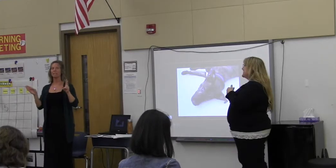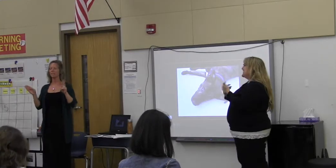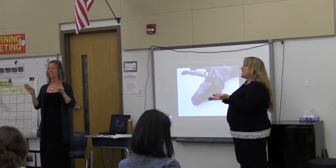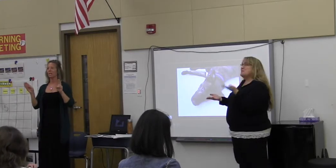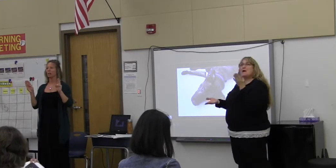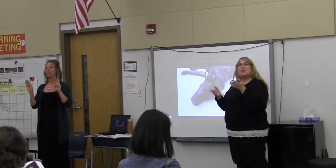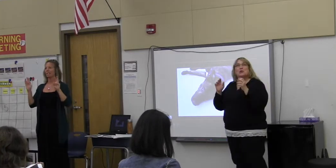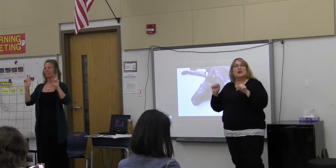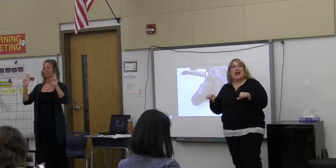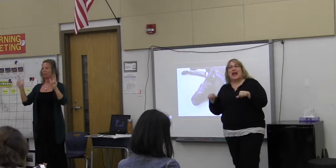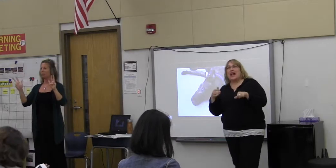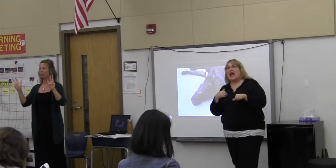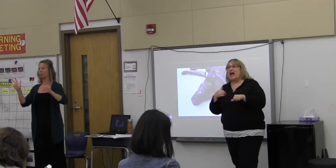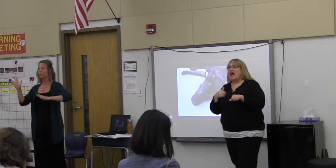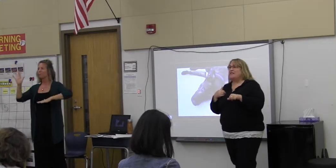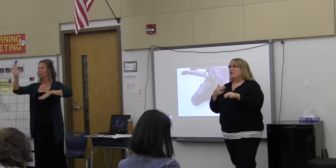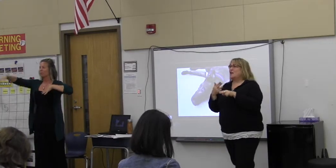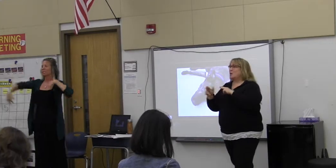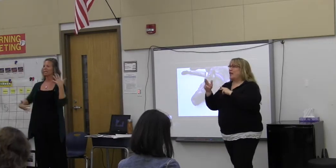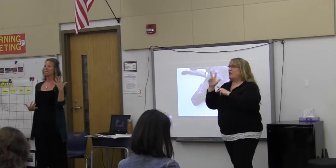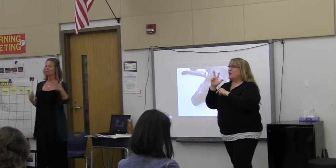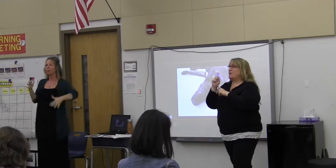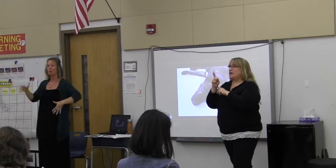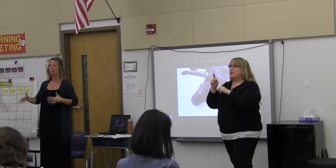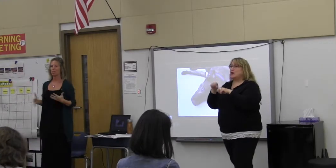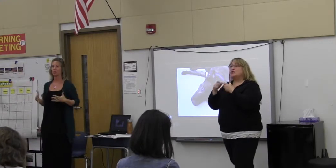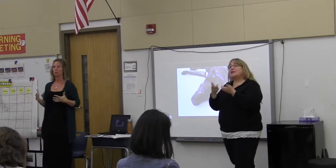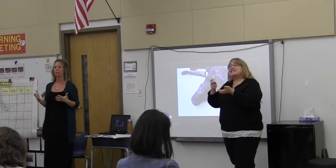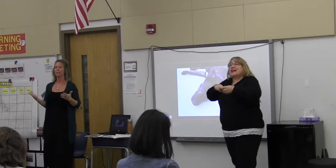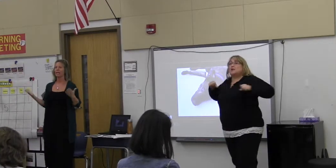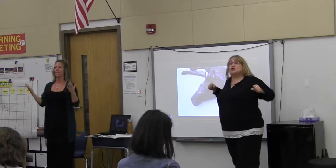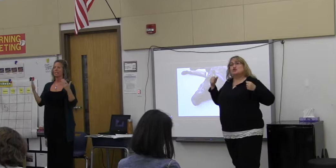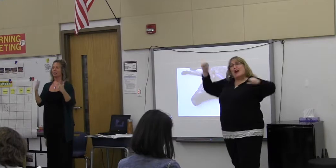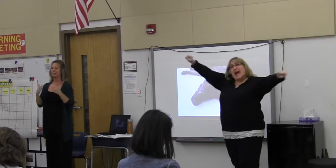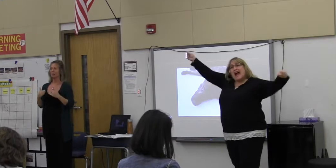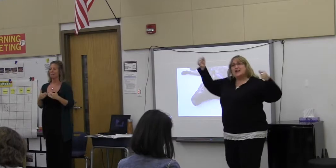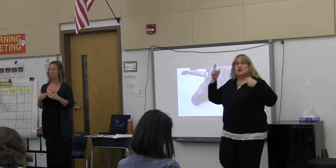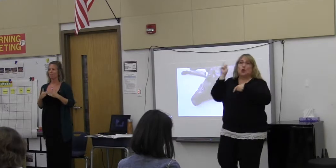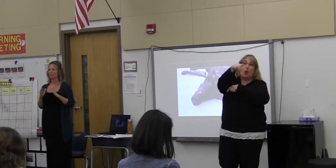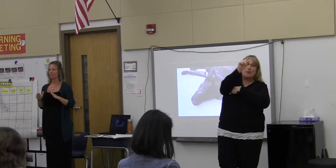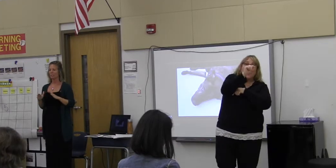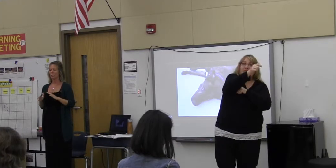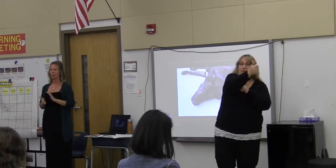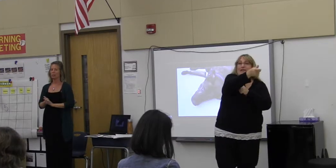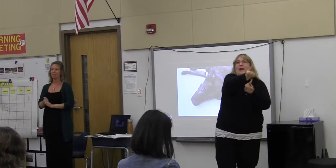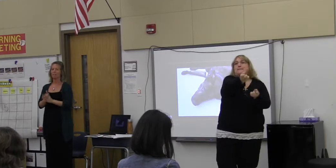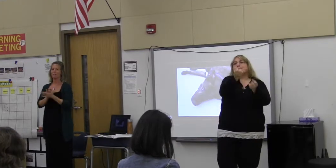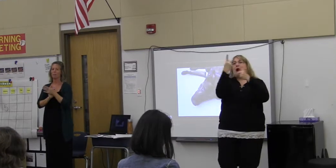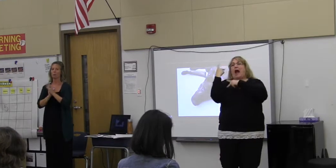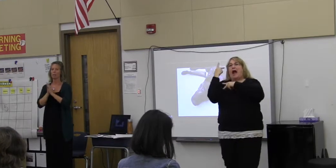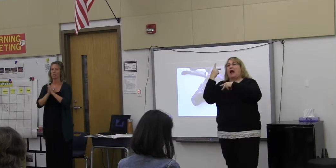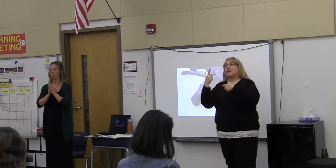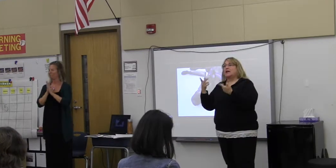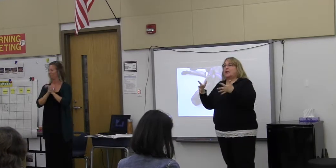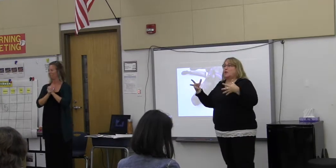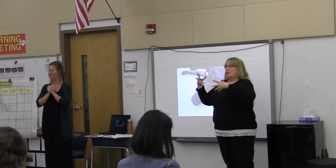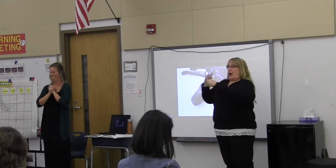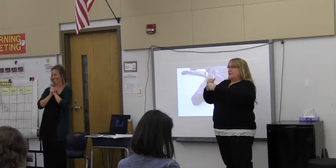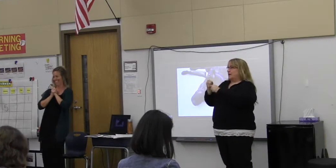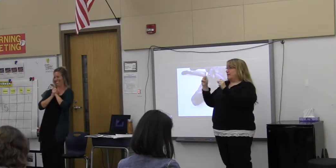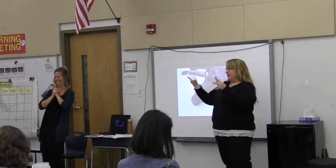Maybe we can just take a quick 3-minute break if you want to stand up, go to the bathroom real quick, and then we're going to come back for the second part, and then we'll wrap it